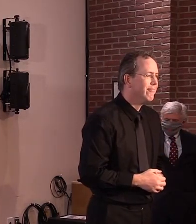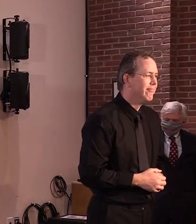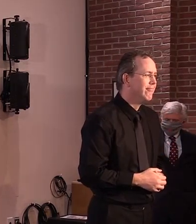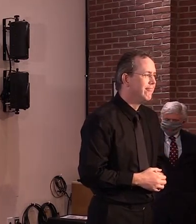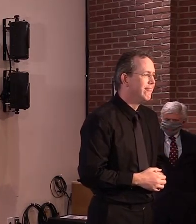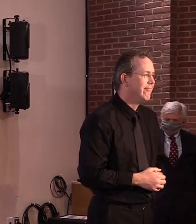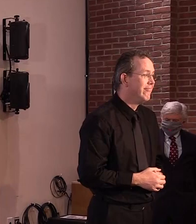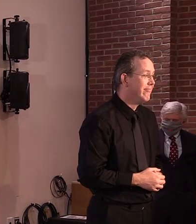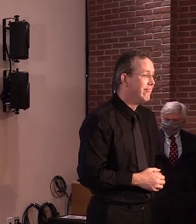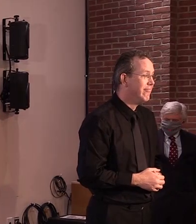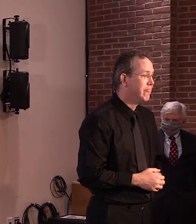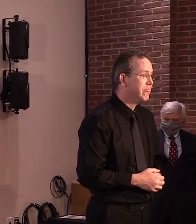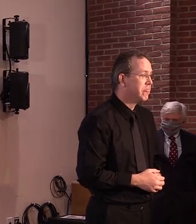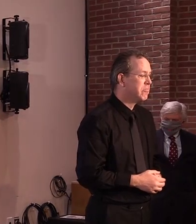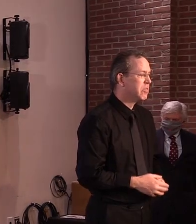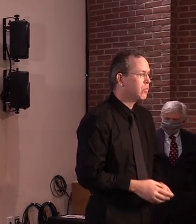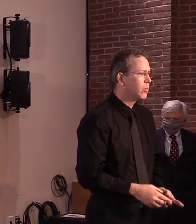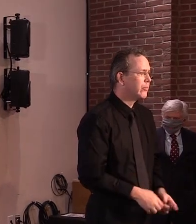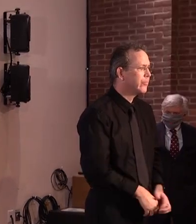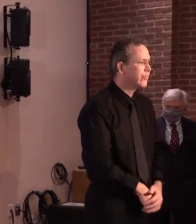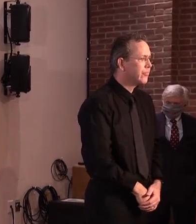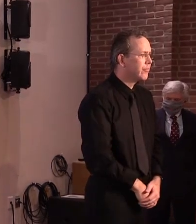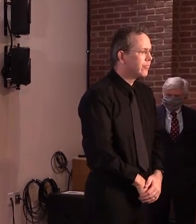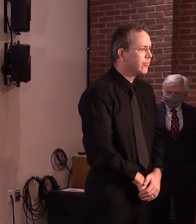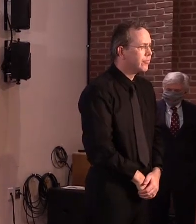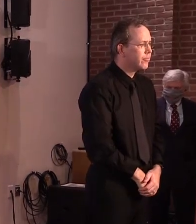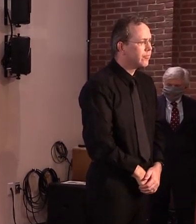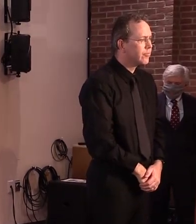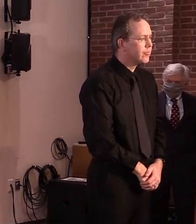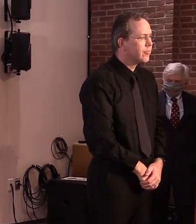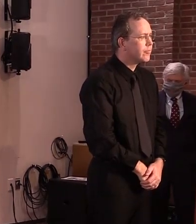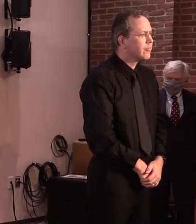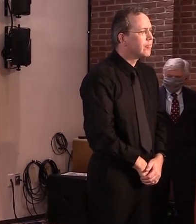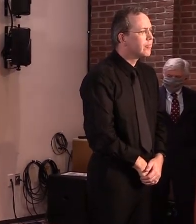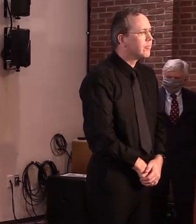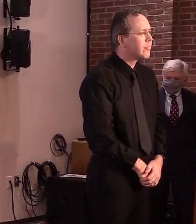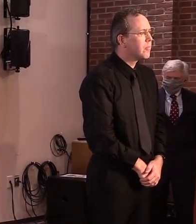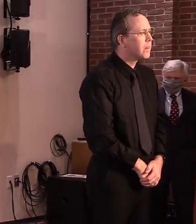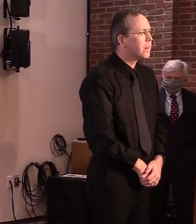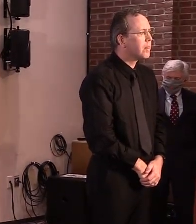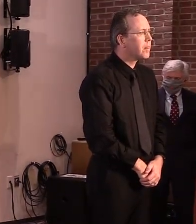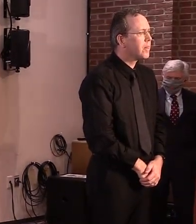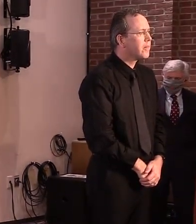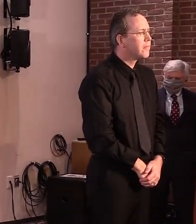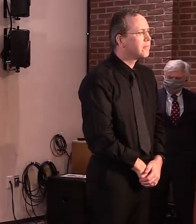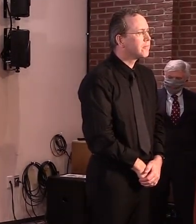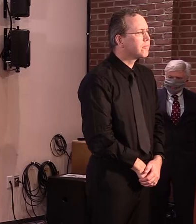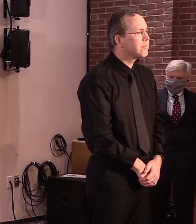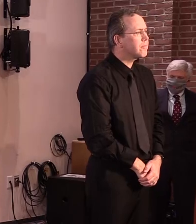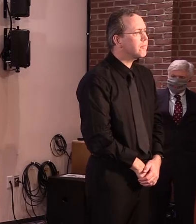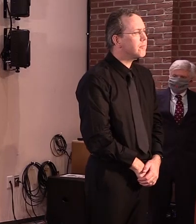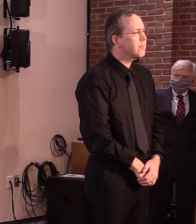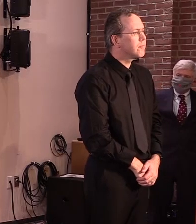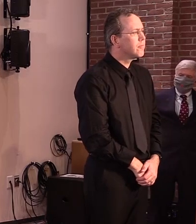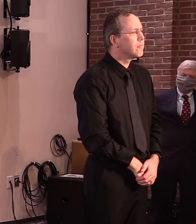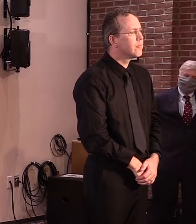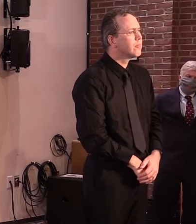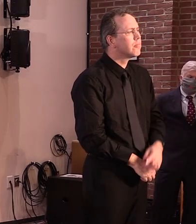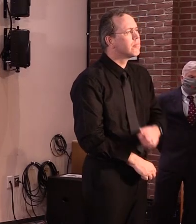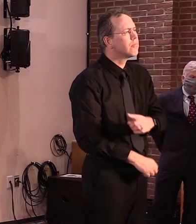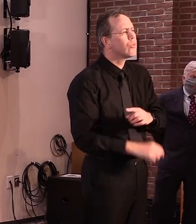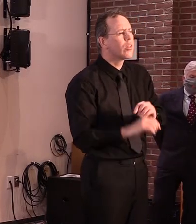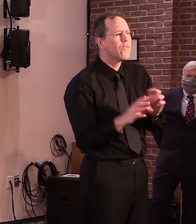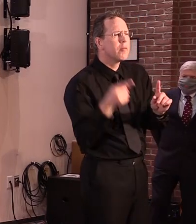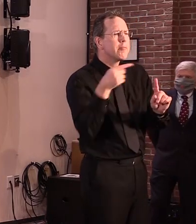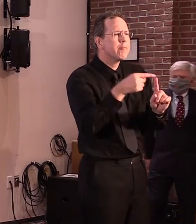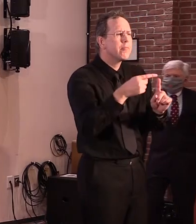Great. Governor, just a clarification, the shutdown of the small county fairs with a few thousand people,